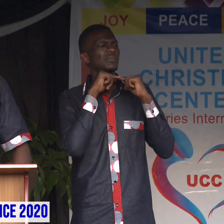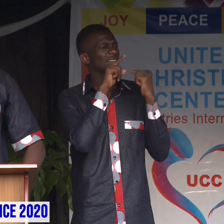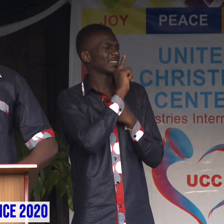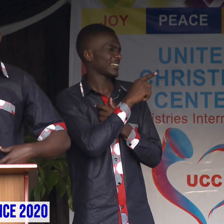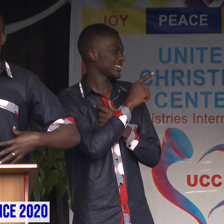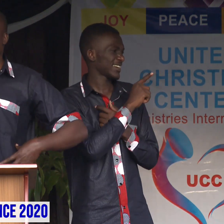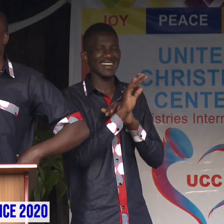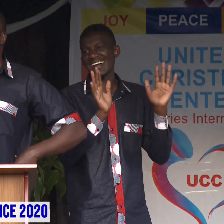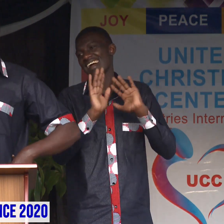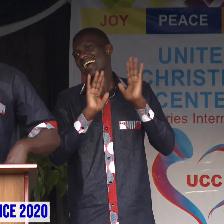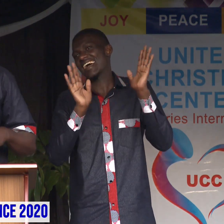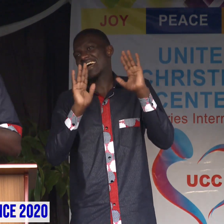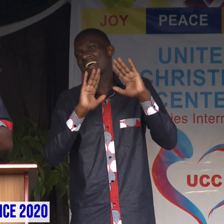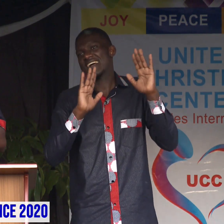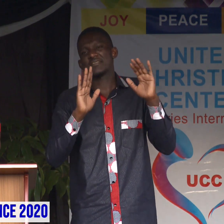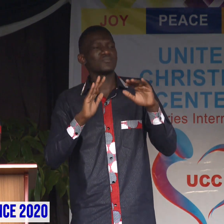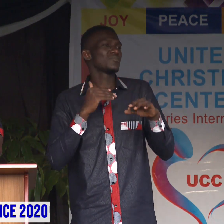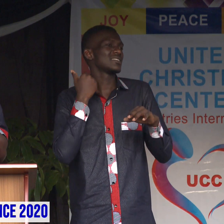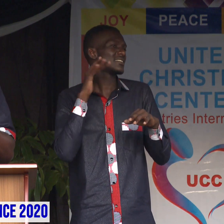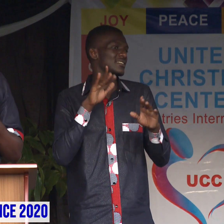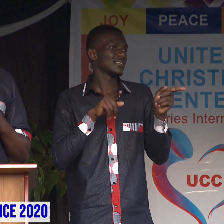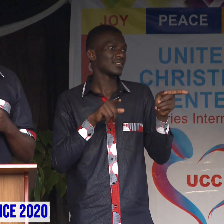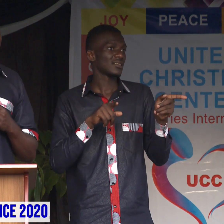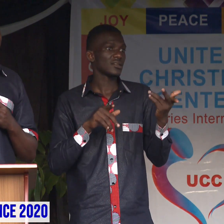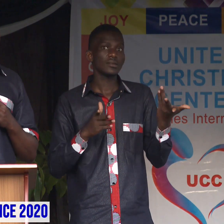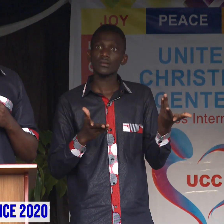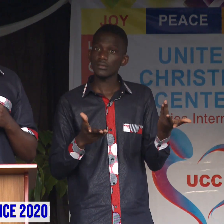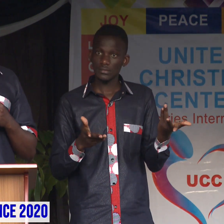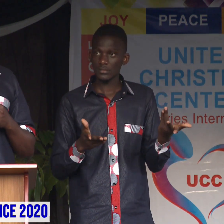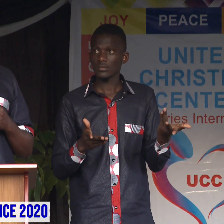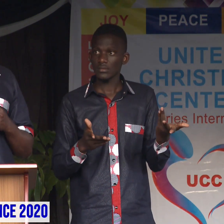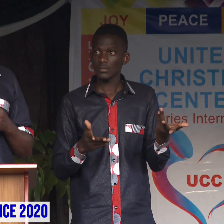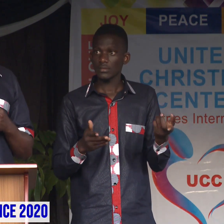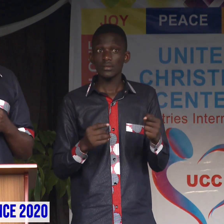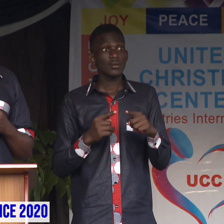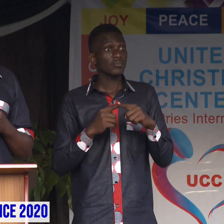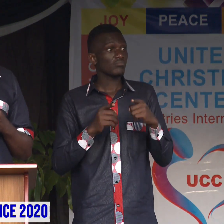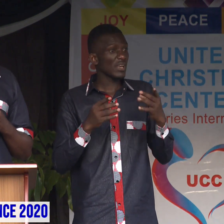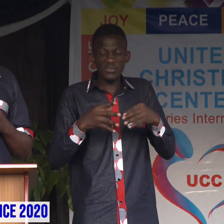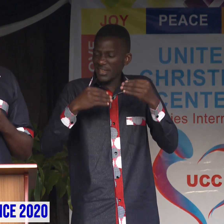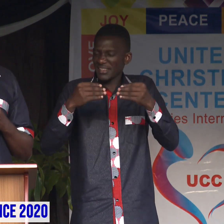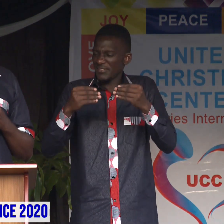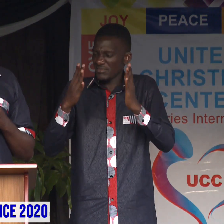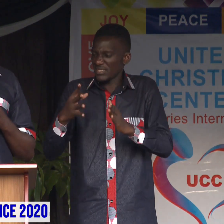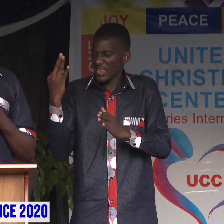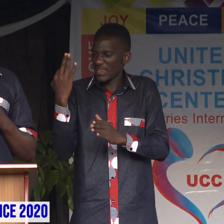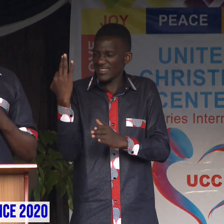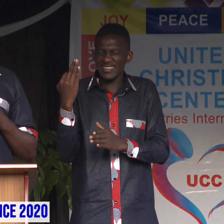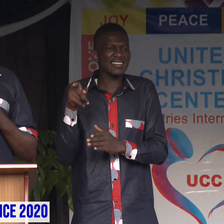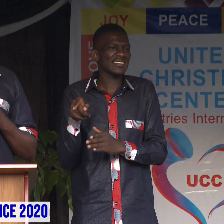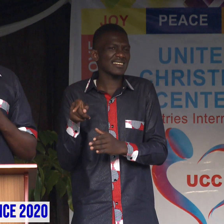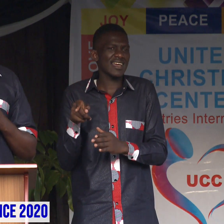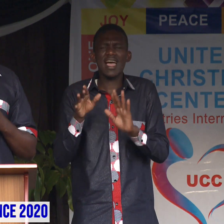That pastor. For me, we don't connect with that one. But the one coming to